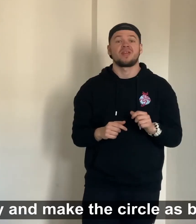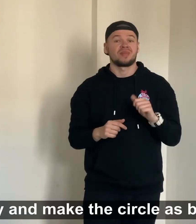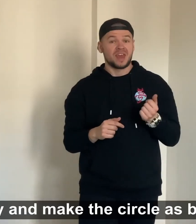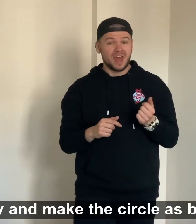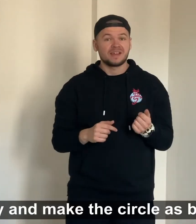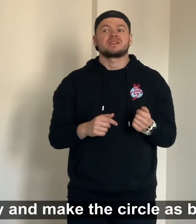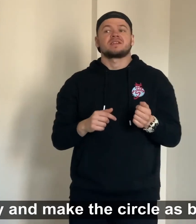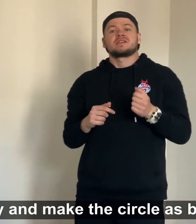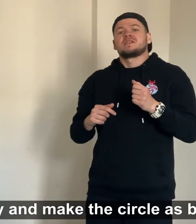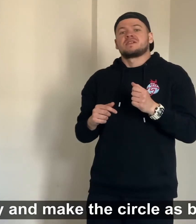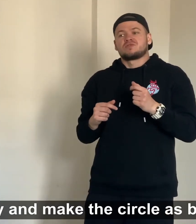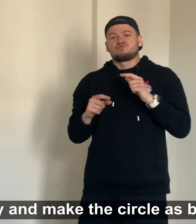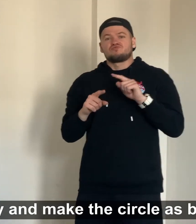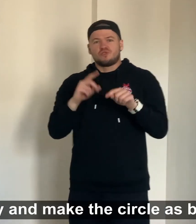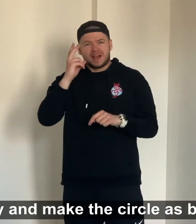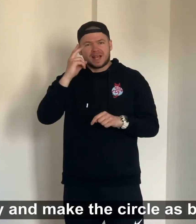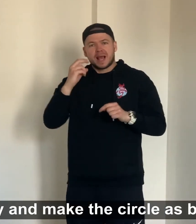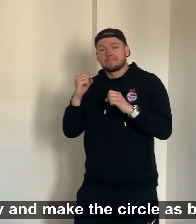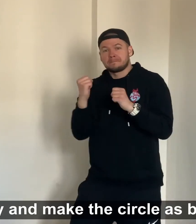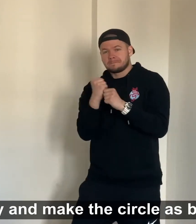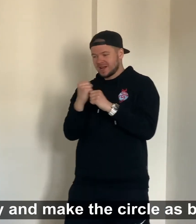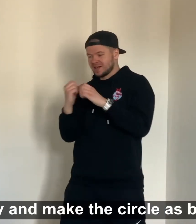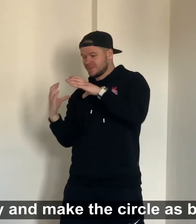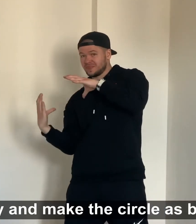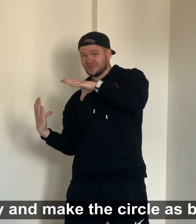Next, try and make the circle as big as you can.